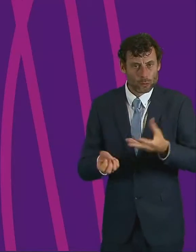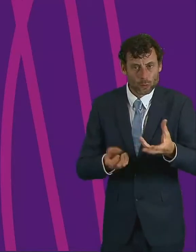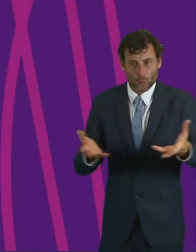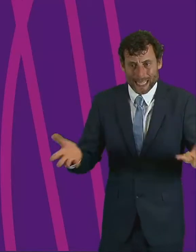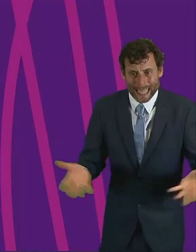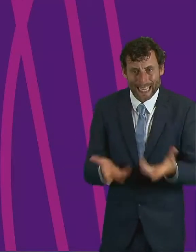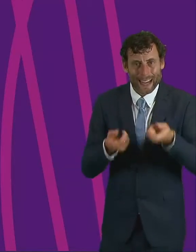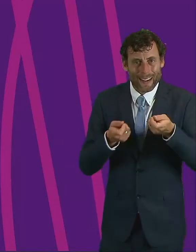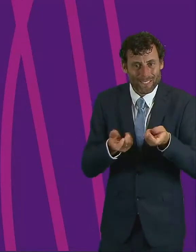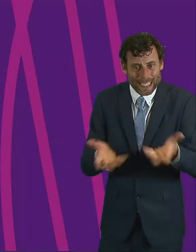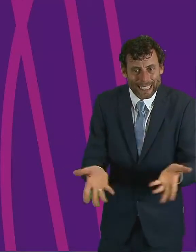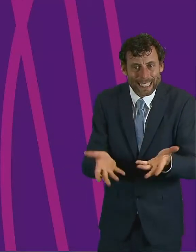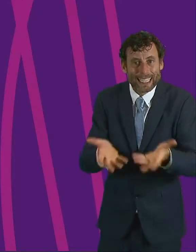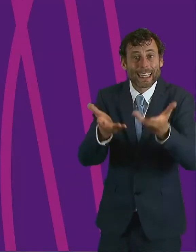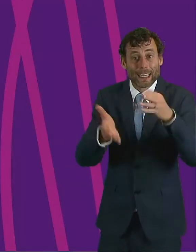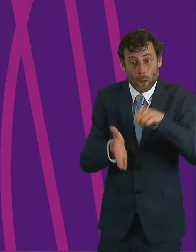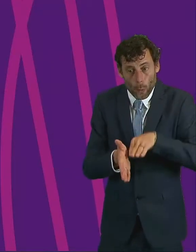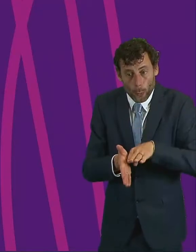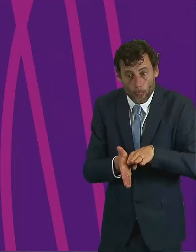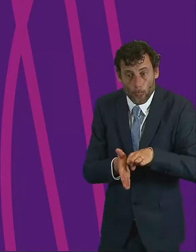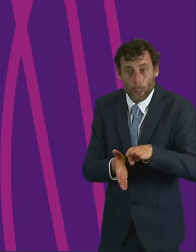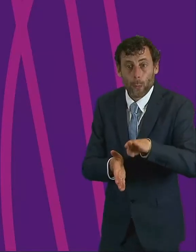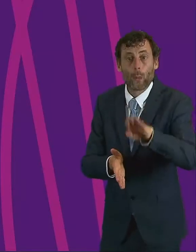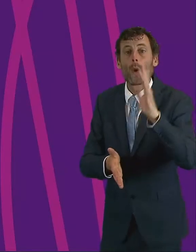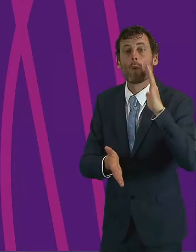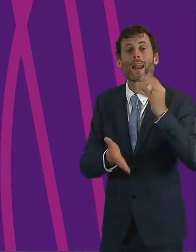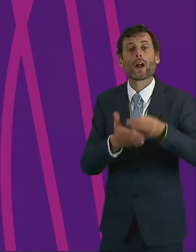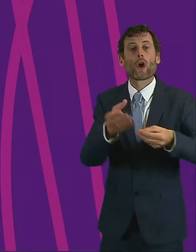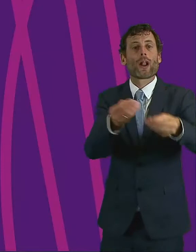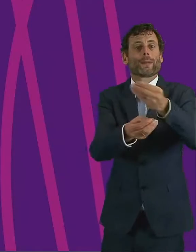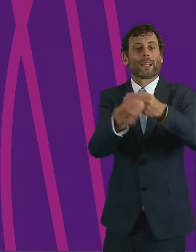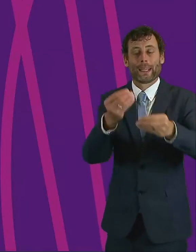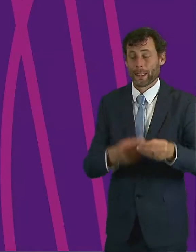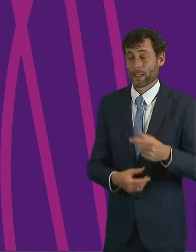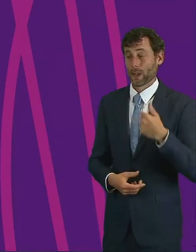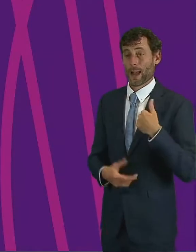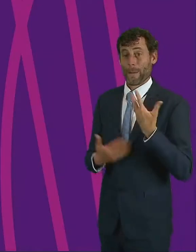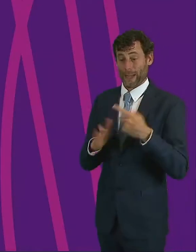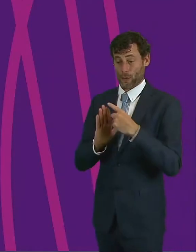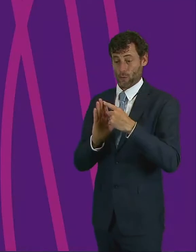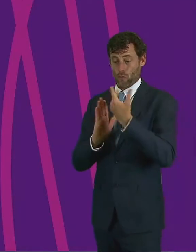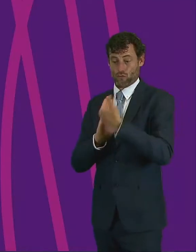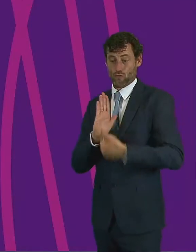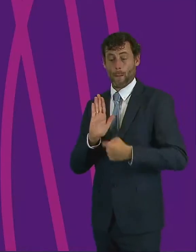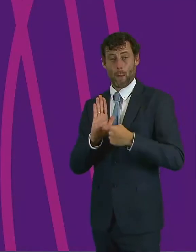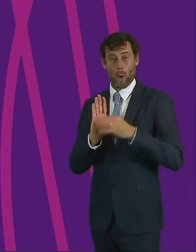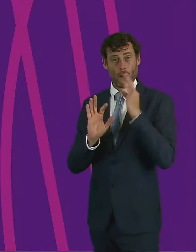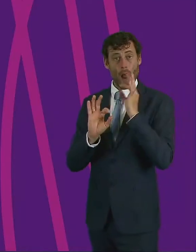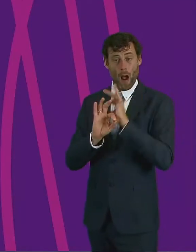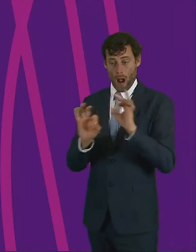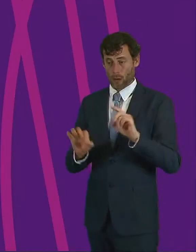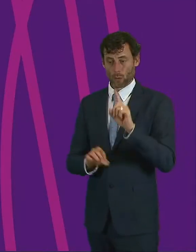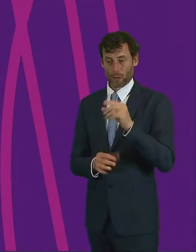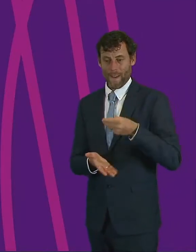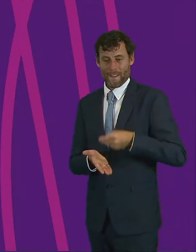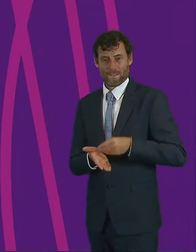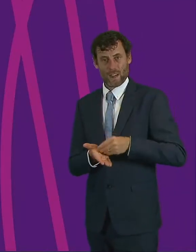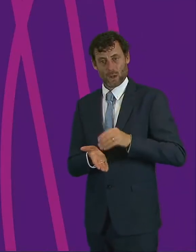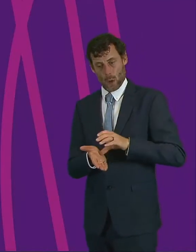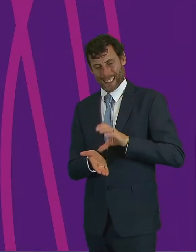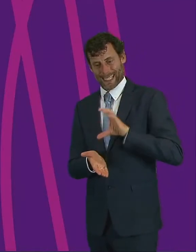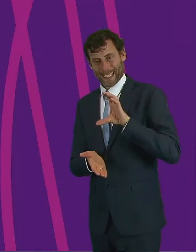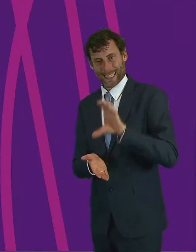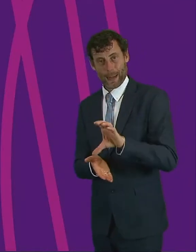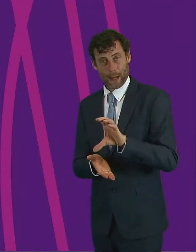until the economy has fully recovered. And as I alluded to earlier, the report called for a UK-wide fiscal stimulus package worth £80